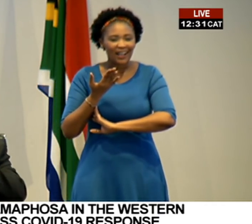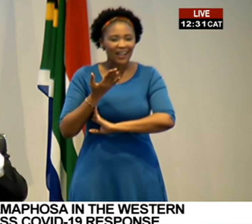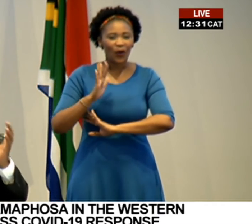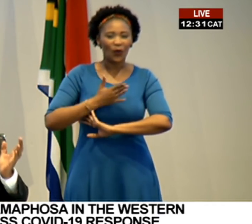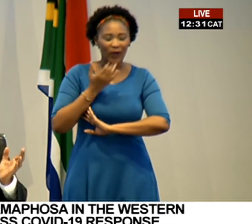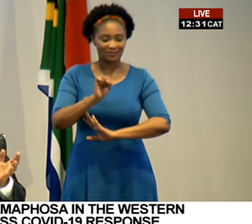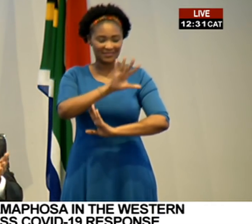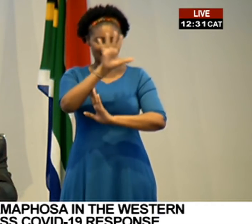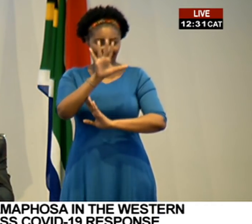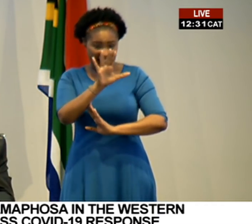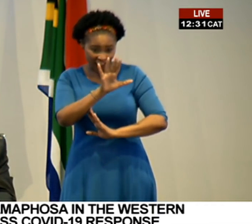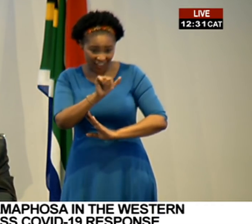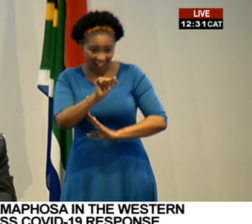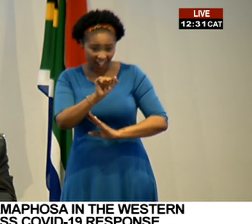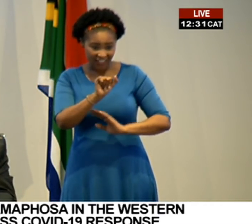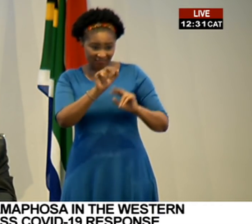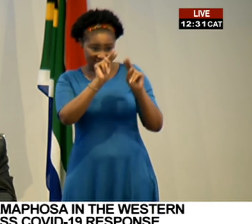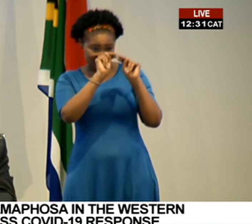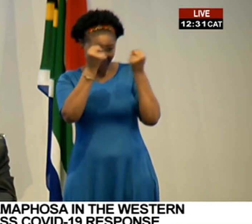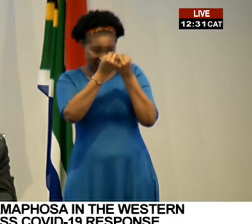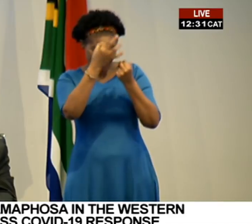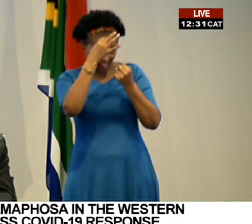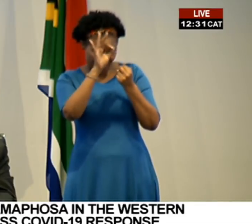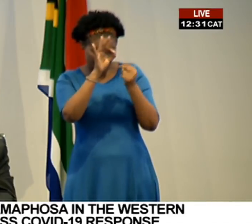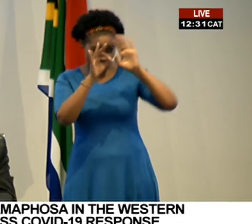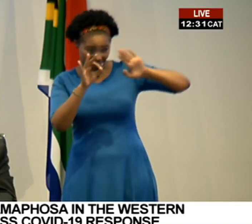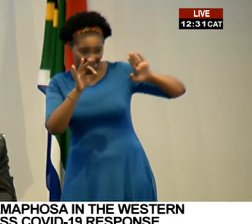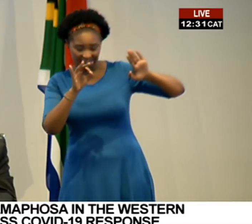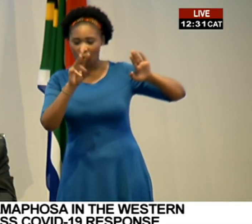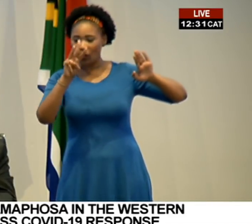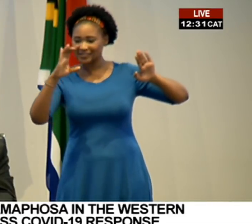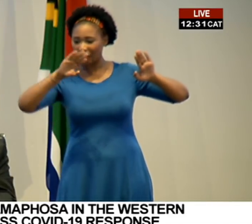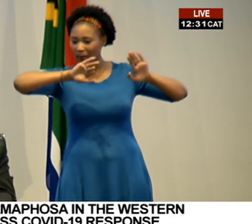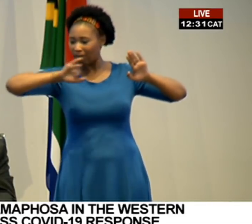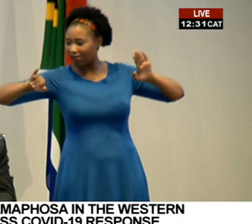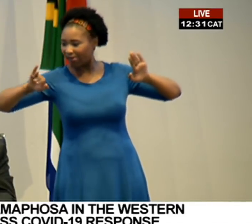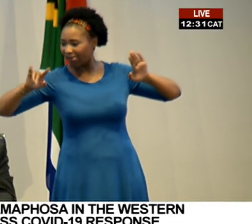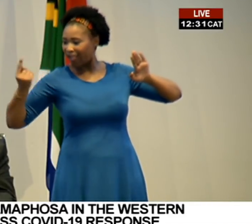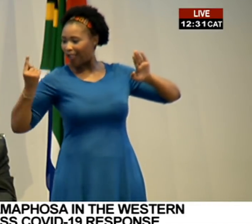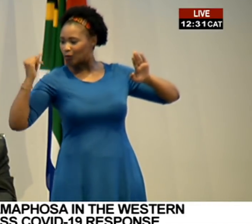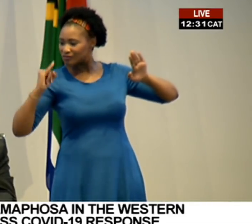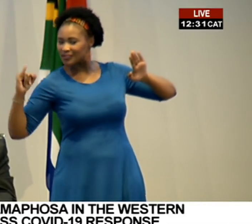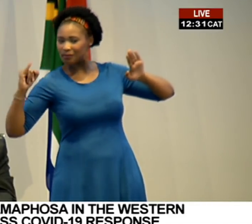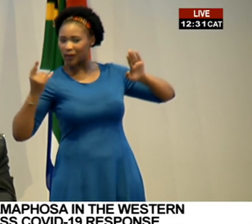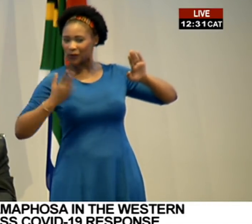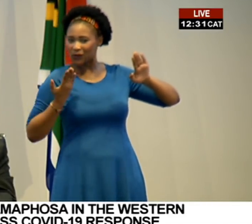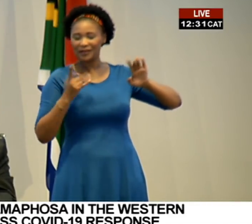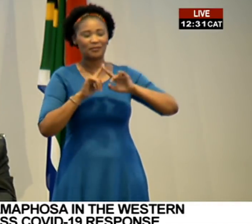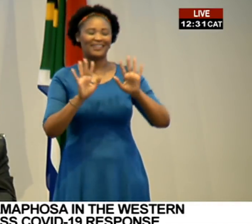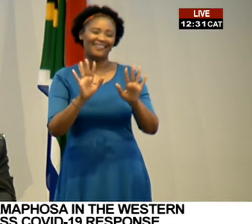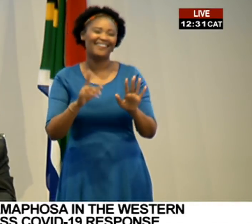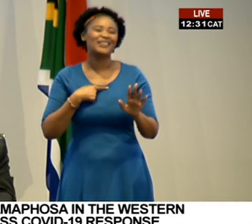the broader realm of national government interventions, but you've demonstrated that you